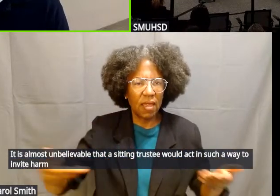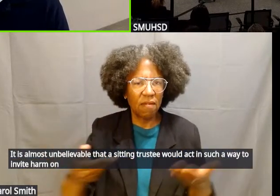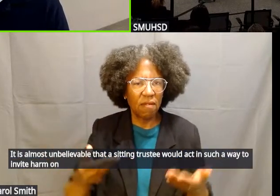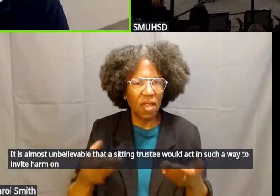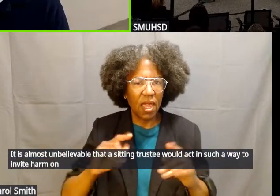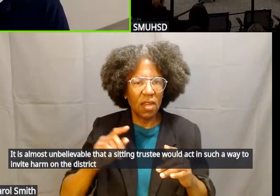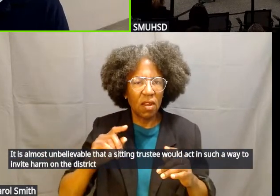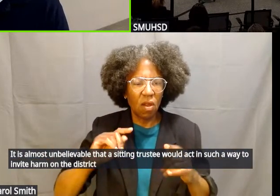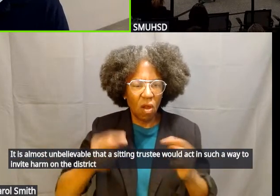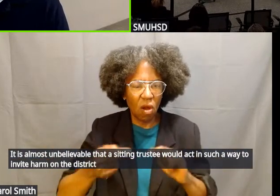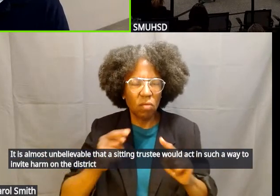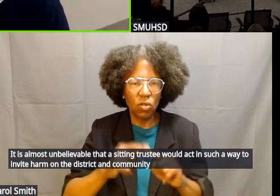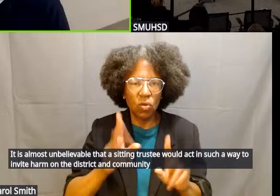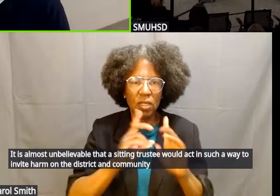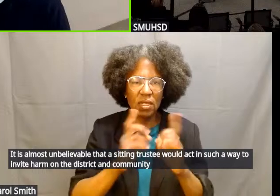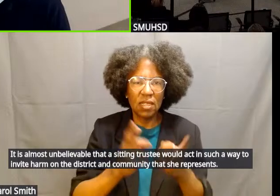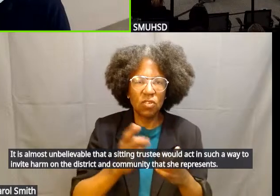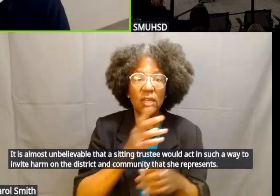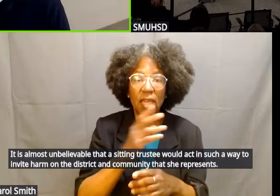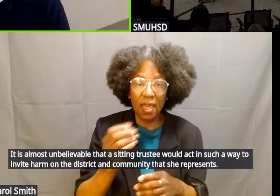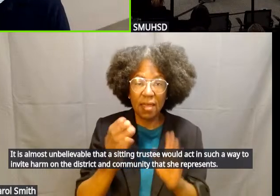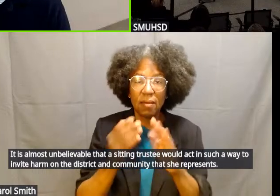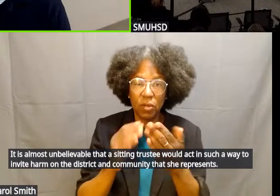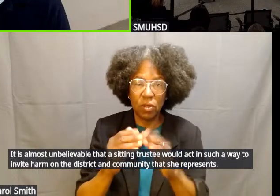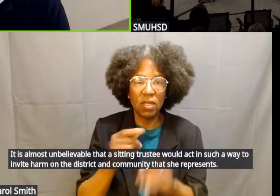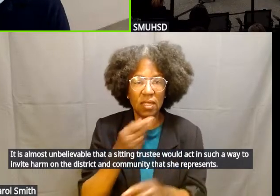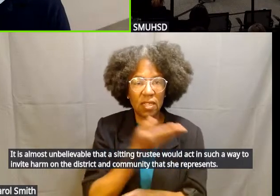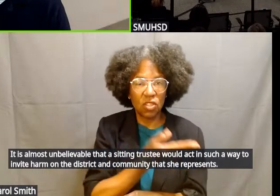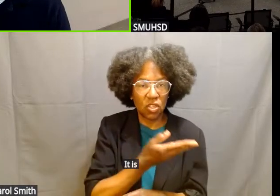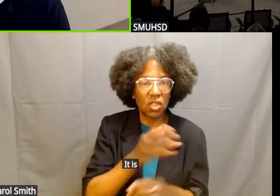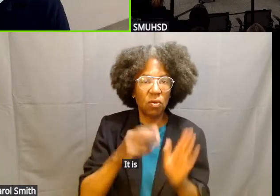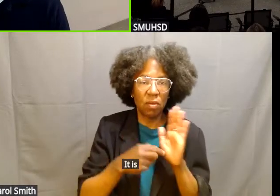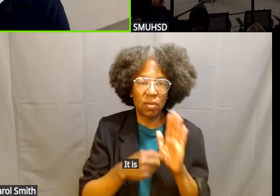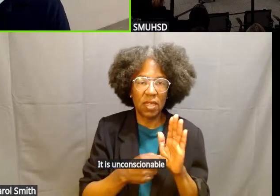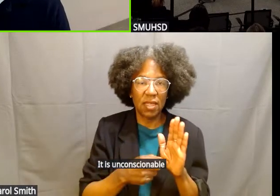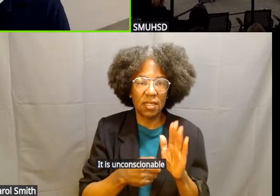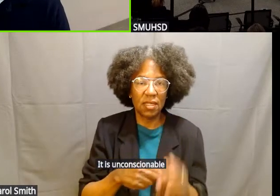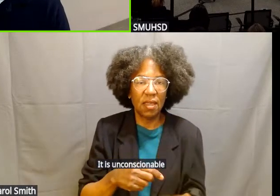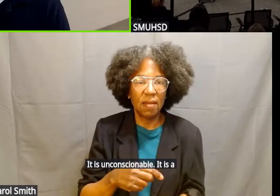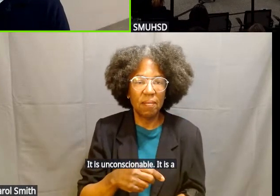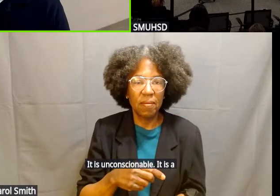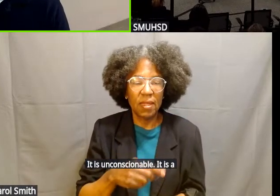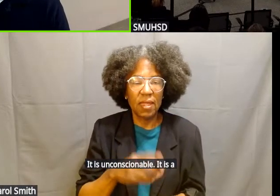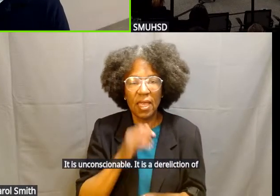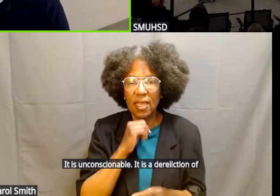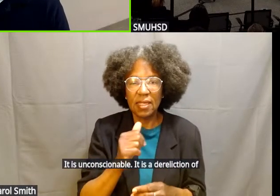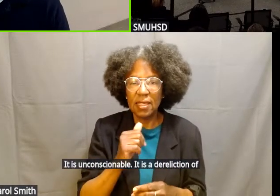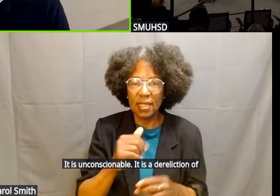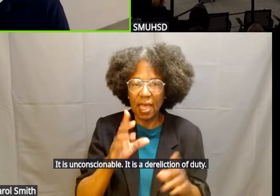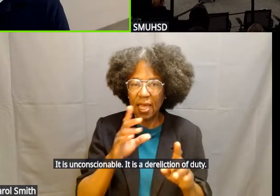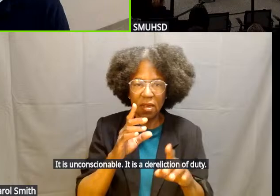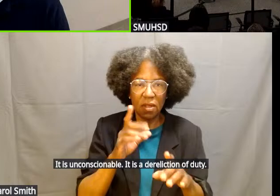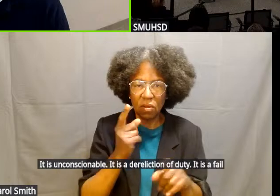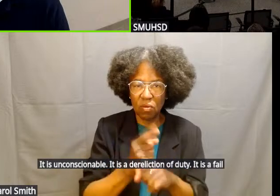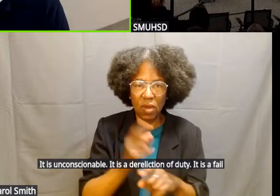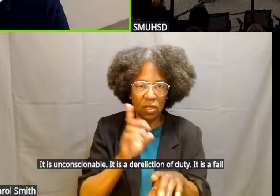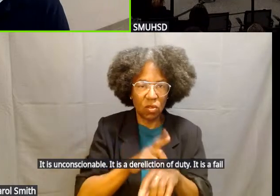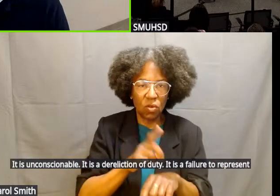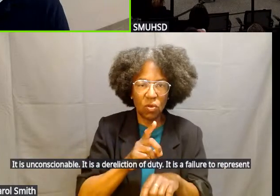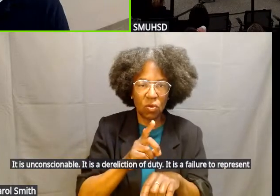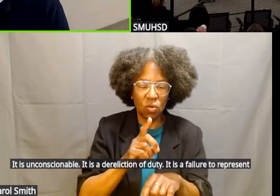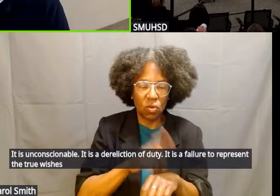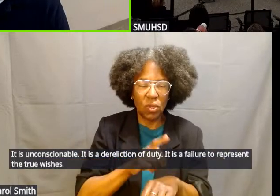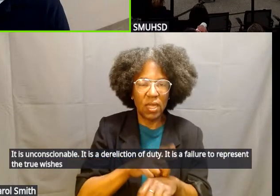and community that she represents. It is unconscionable. It is a dereliction of duty. It is a failure to represent the true